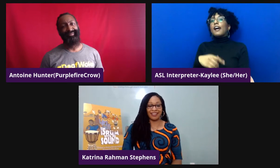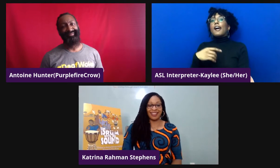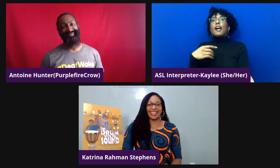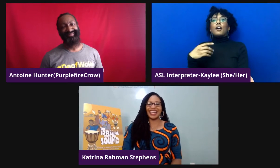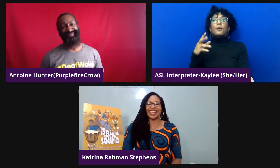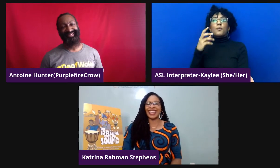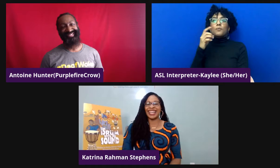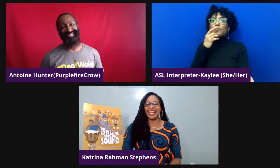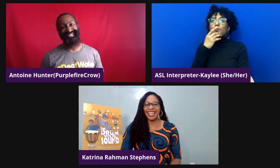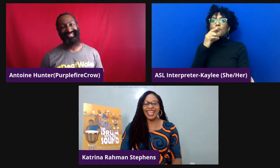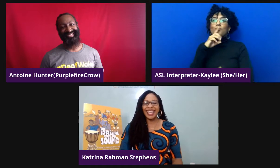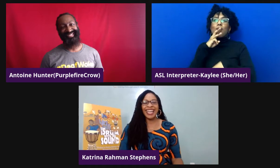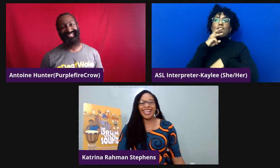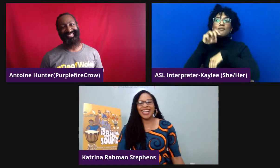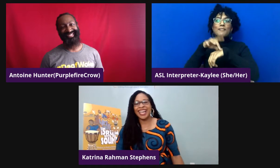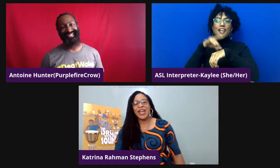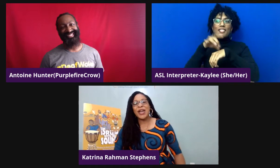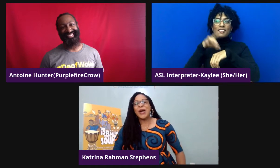everywhere.